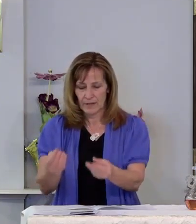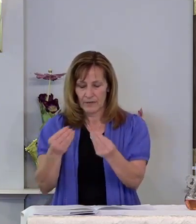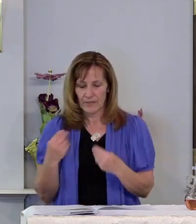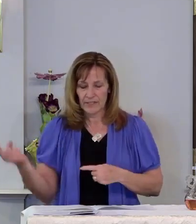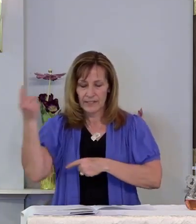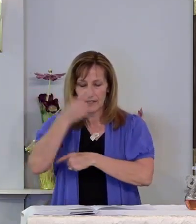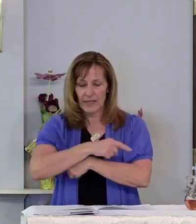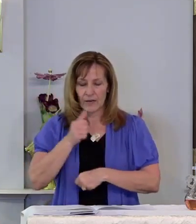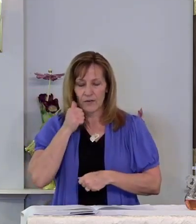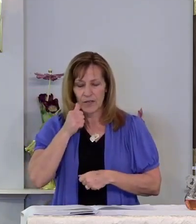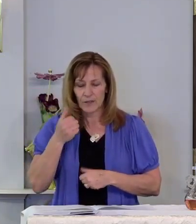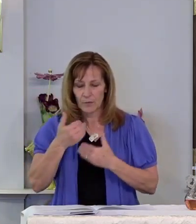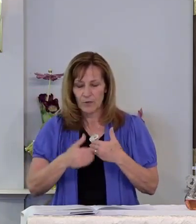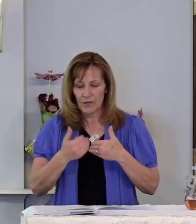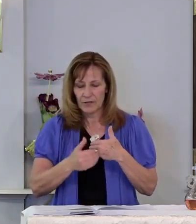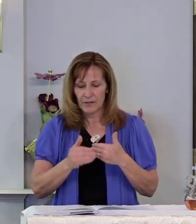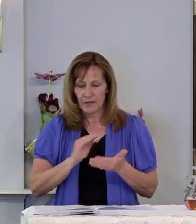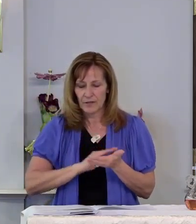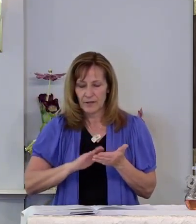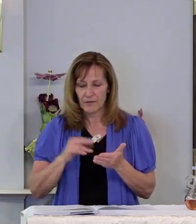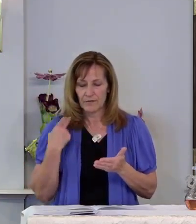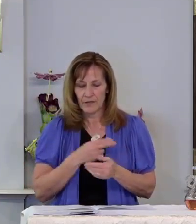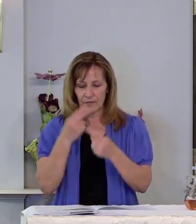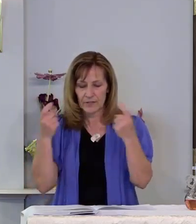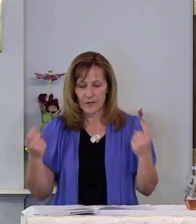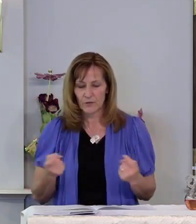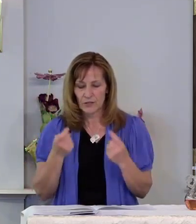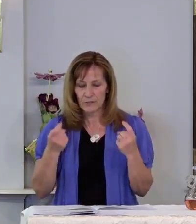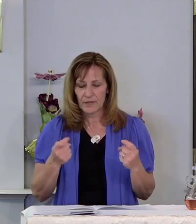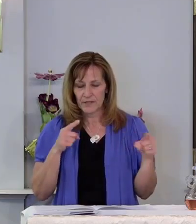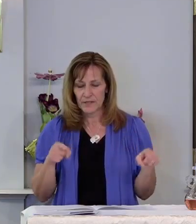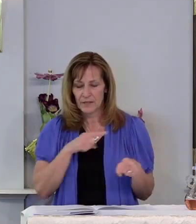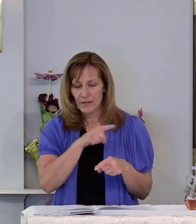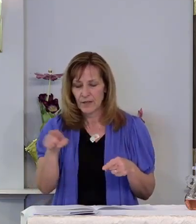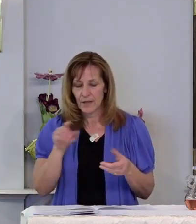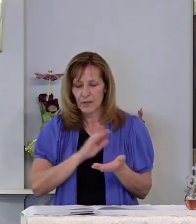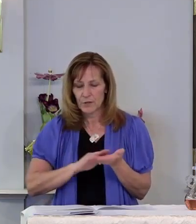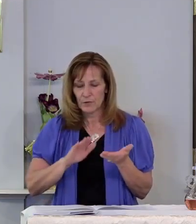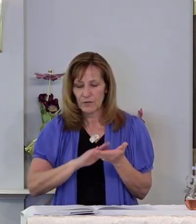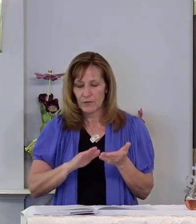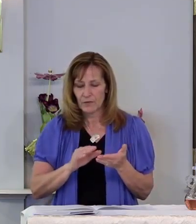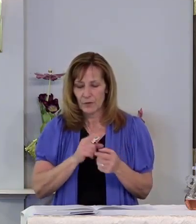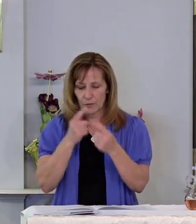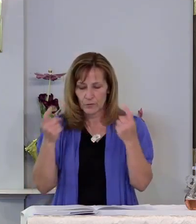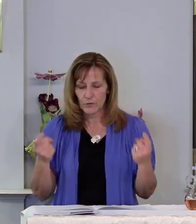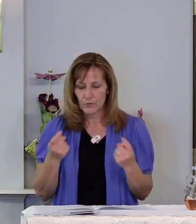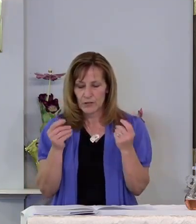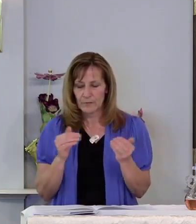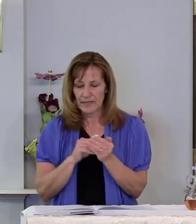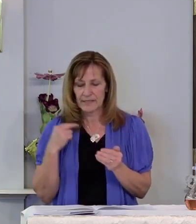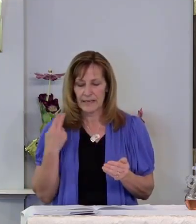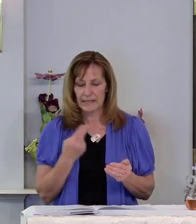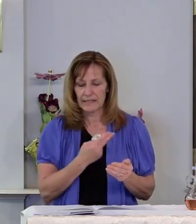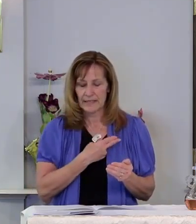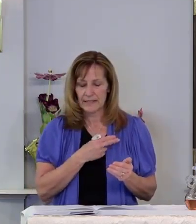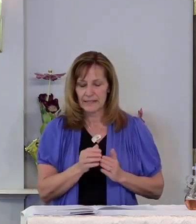Lord, remember us in your kingdom and teach us to pray. Our Father, who art in